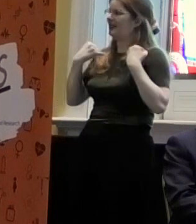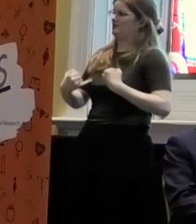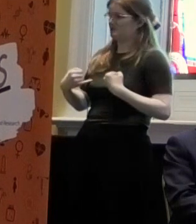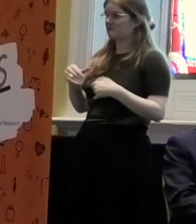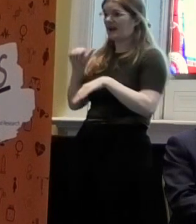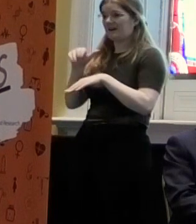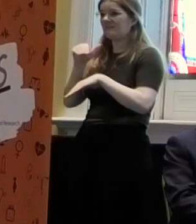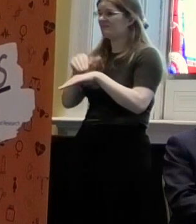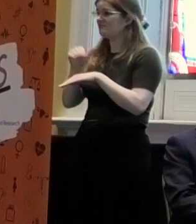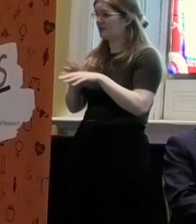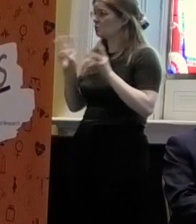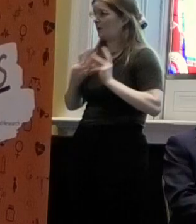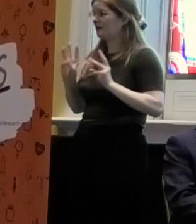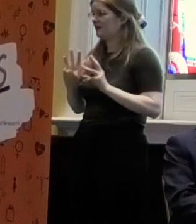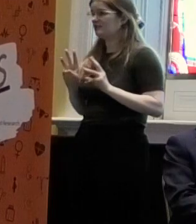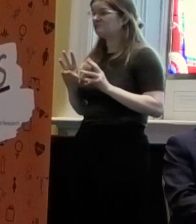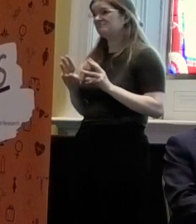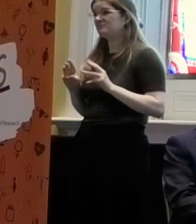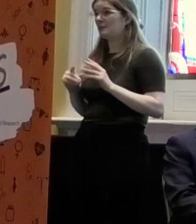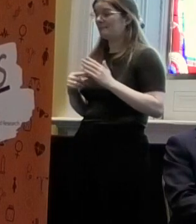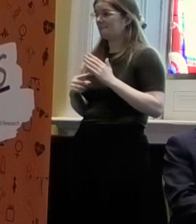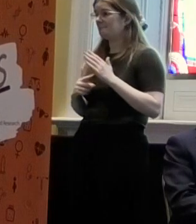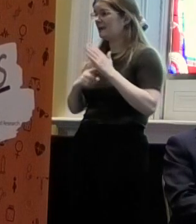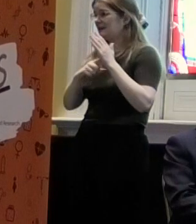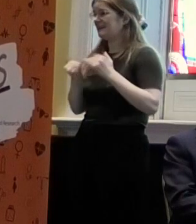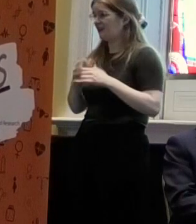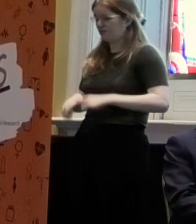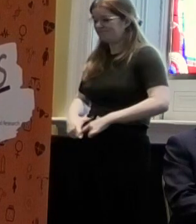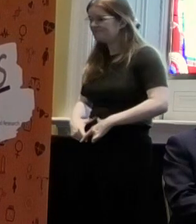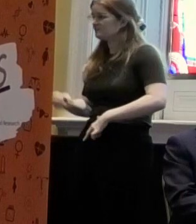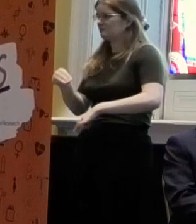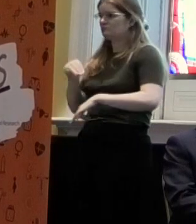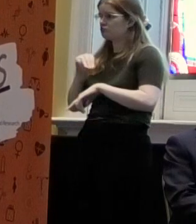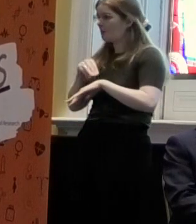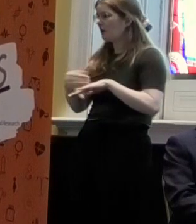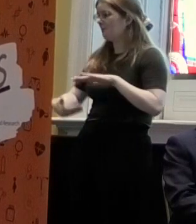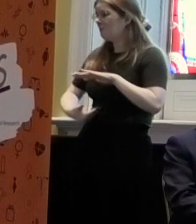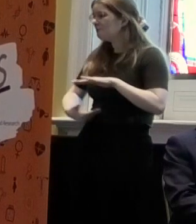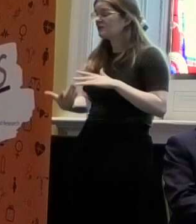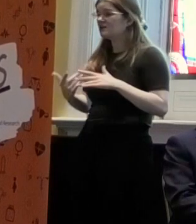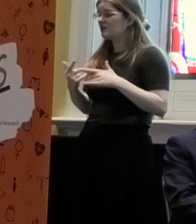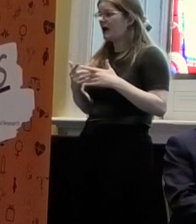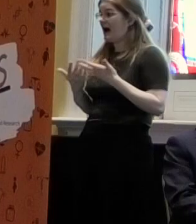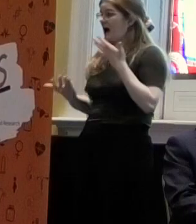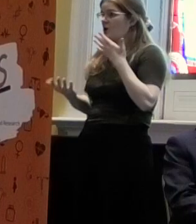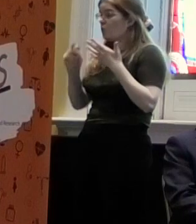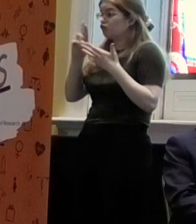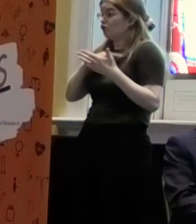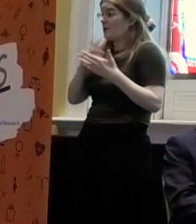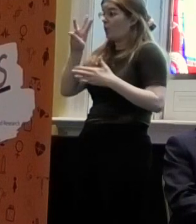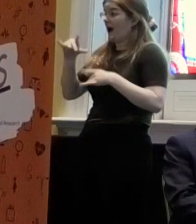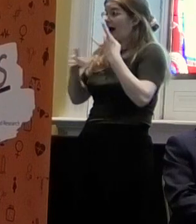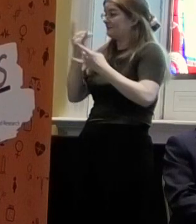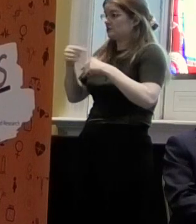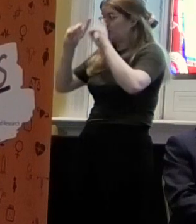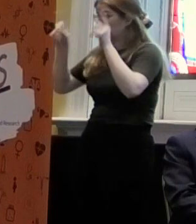affects women. It's primarily gynecological condition. The prevalence, even we don't really know the true prevalence, so